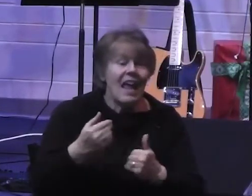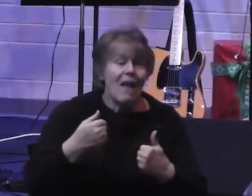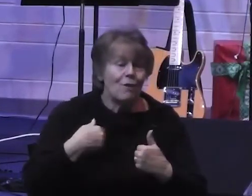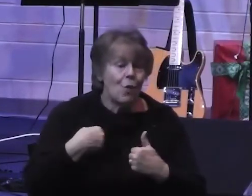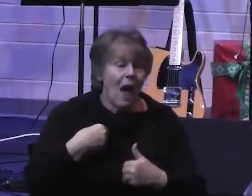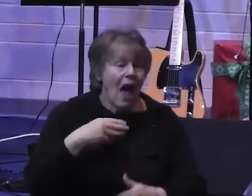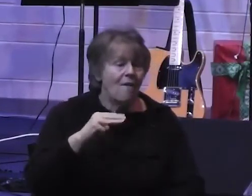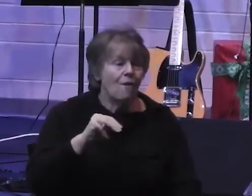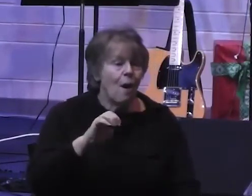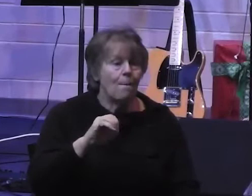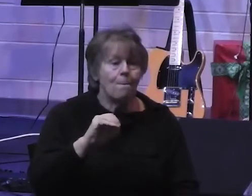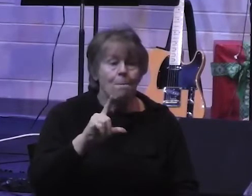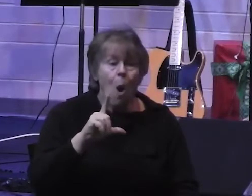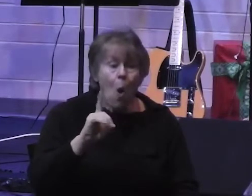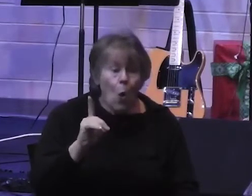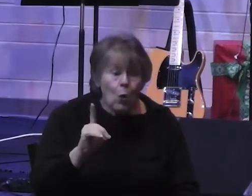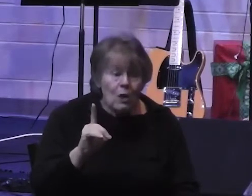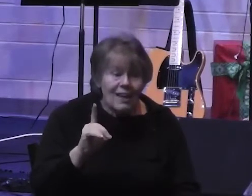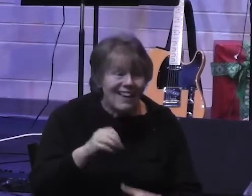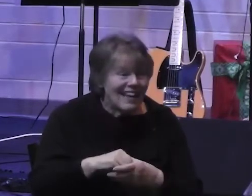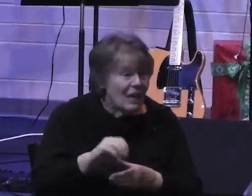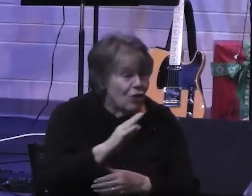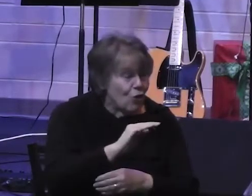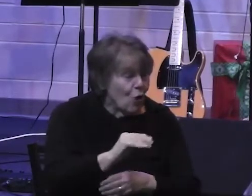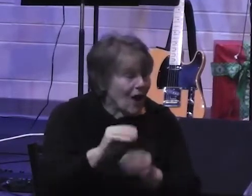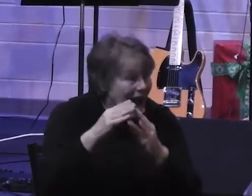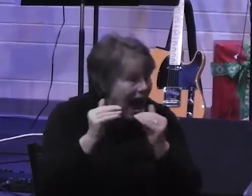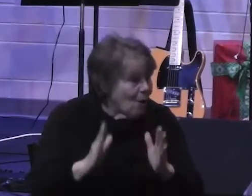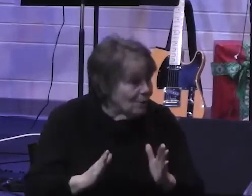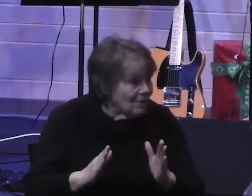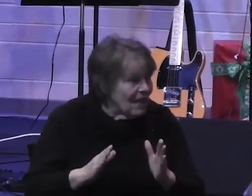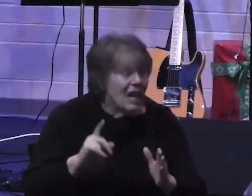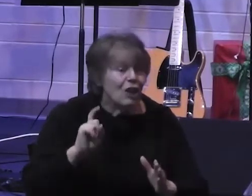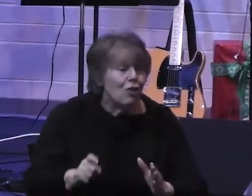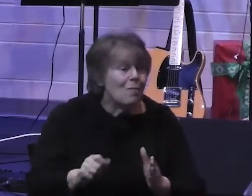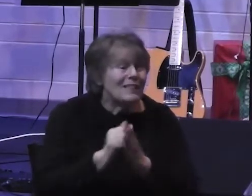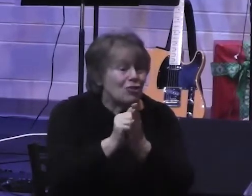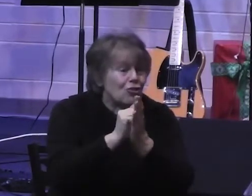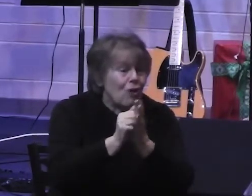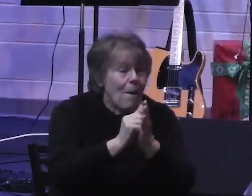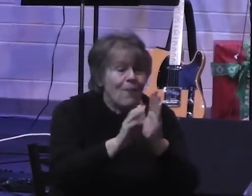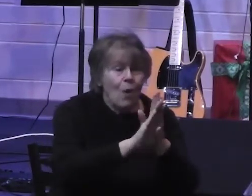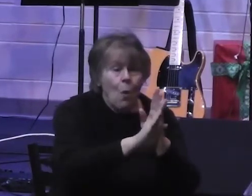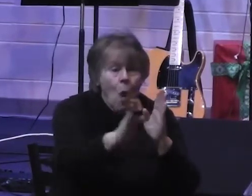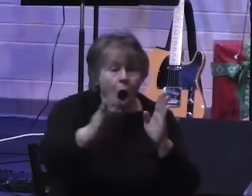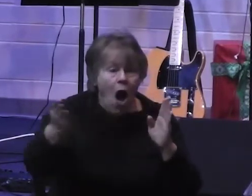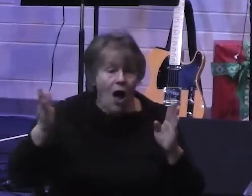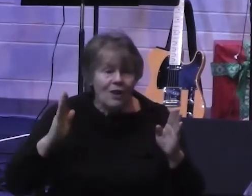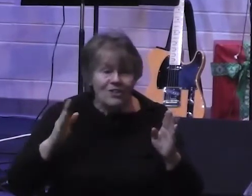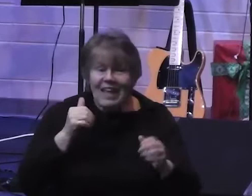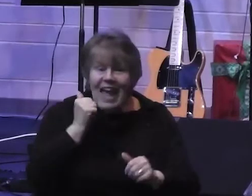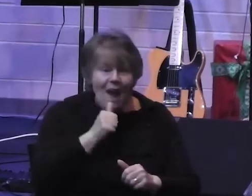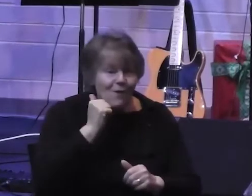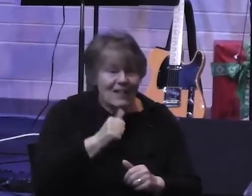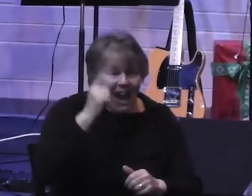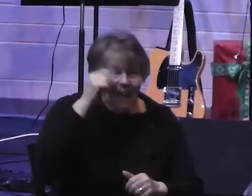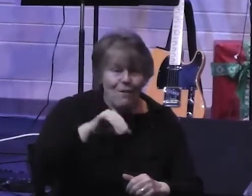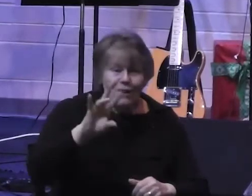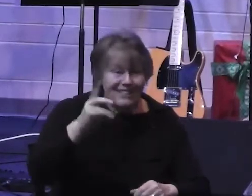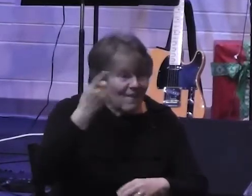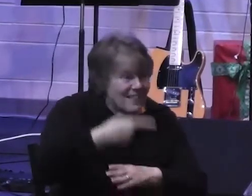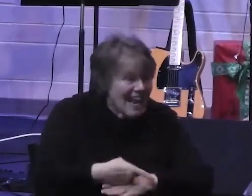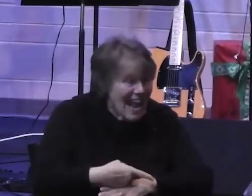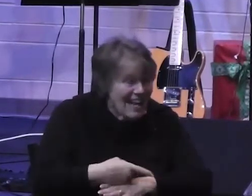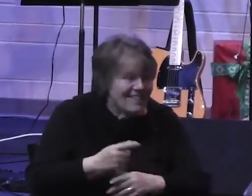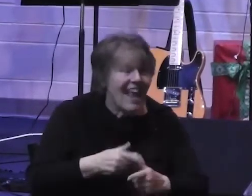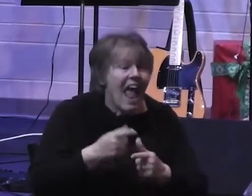in the walls of your house, you must scrub the walls every day for 7 days. And then afterwards, you must vacate the